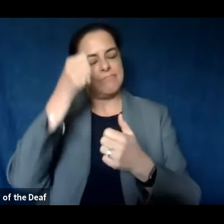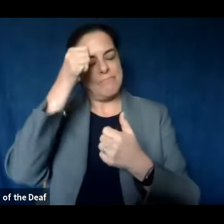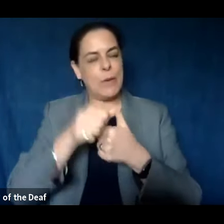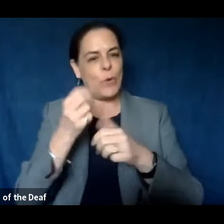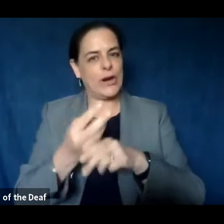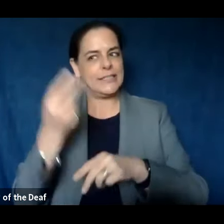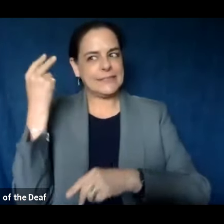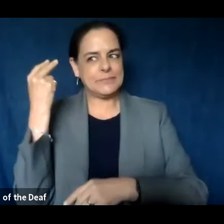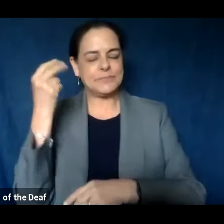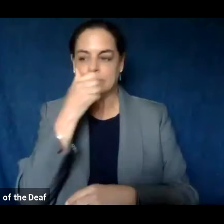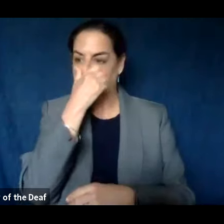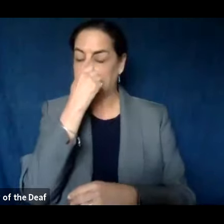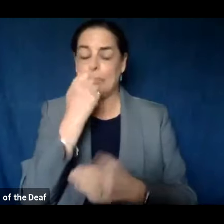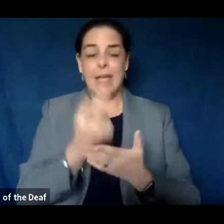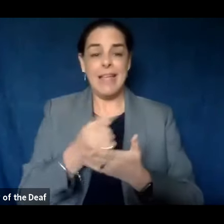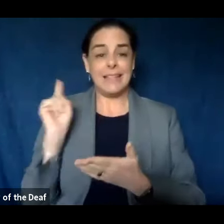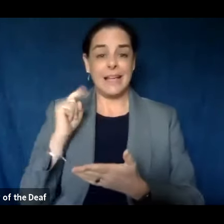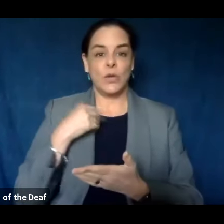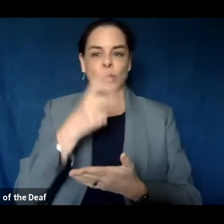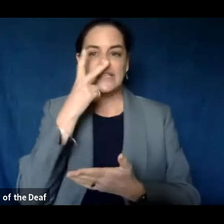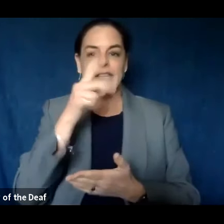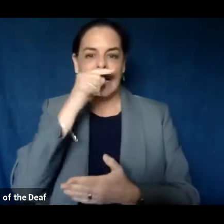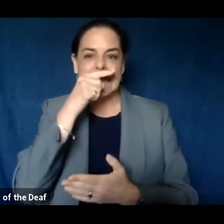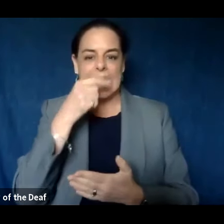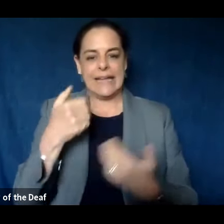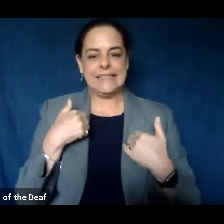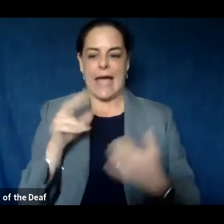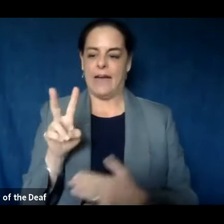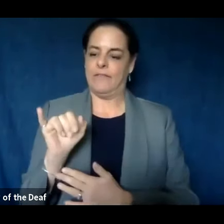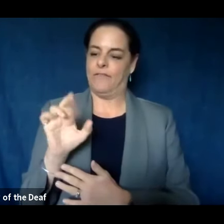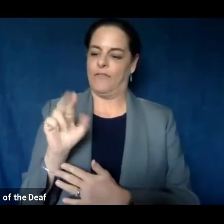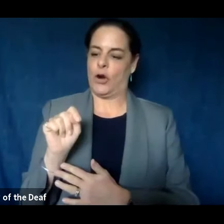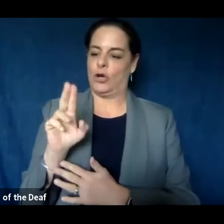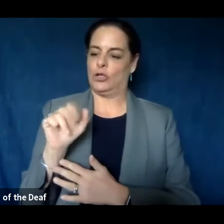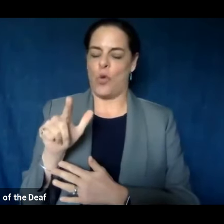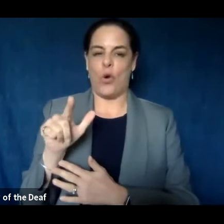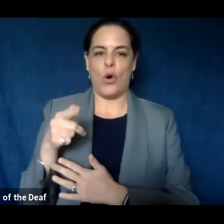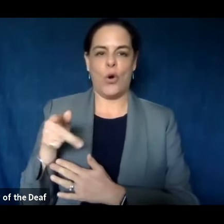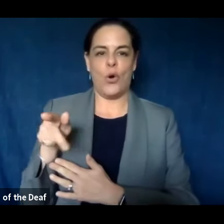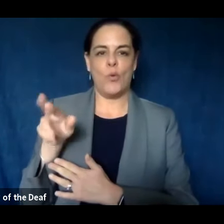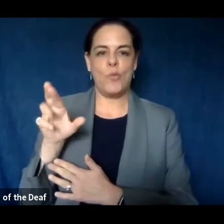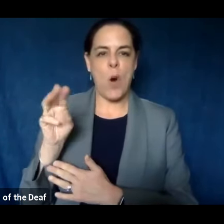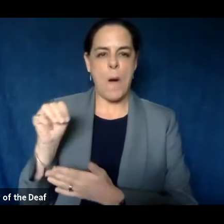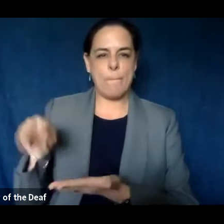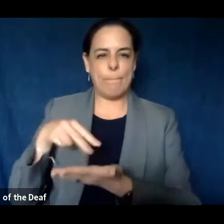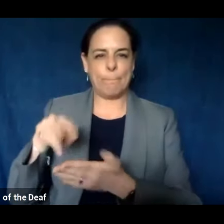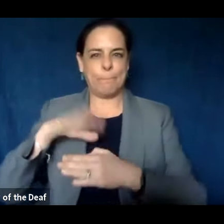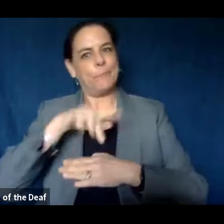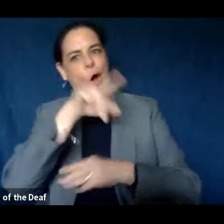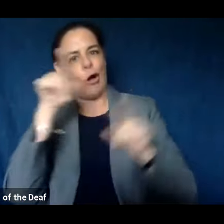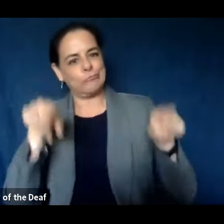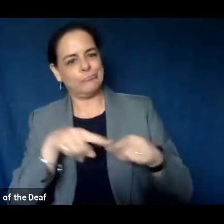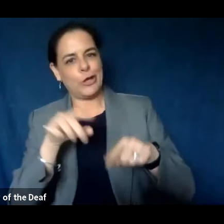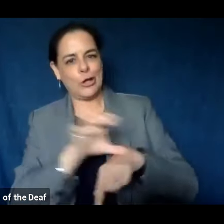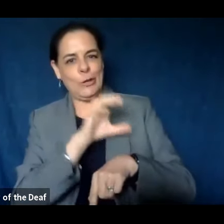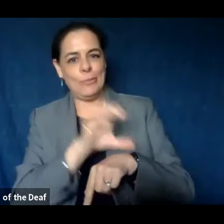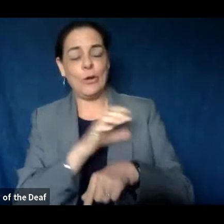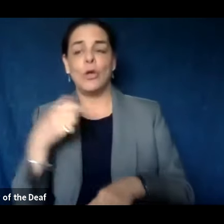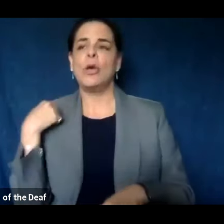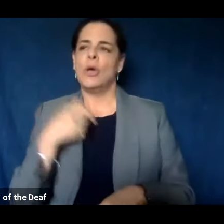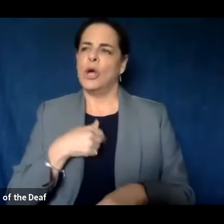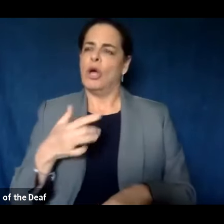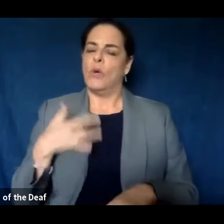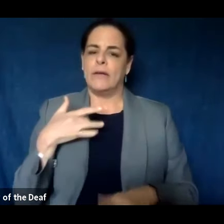week, we saw kids participating in virtual proms. We are thankful for their commitment to find a silver lining, even in the midst